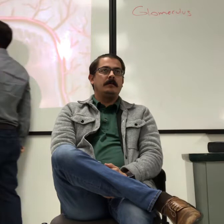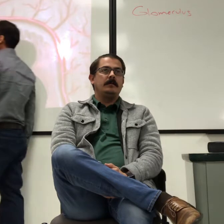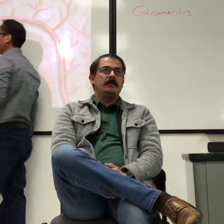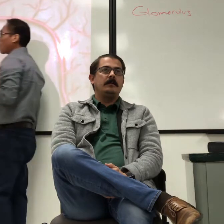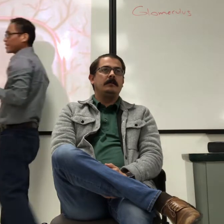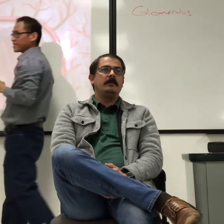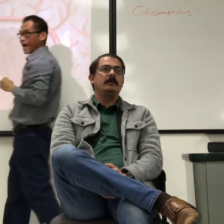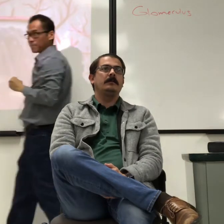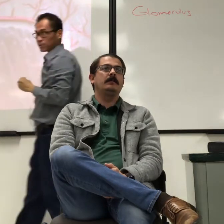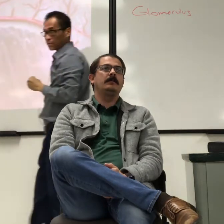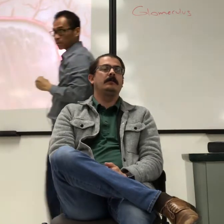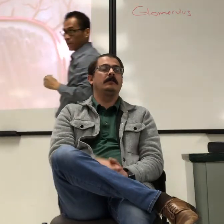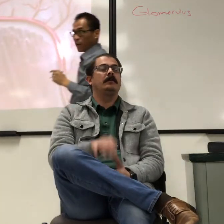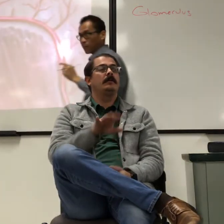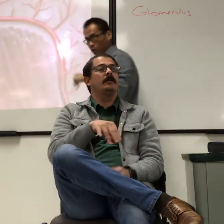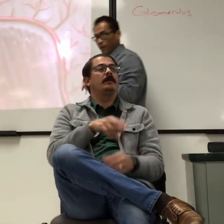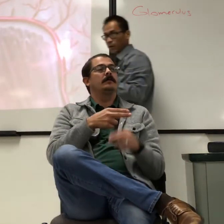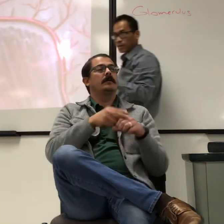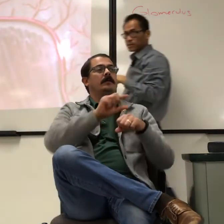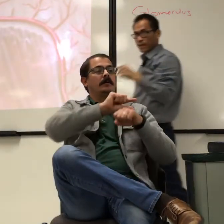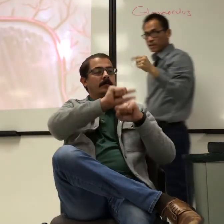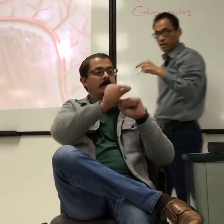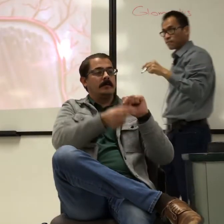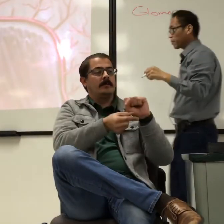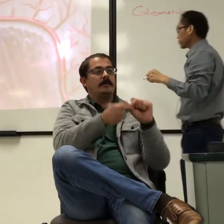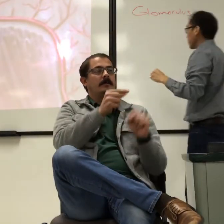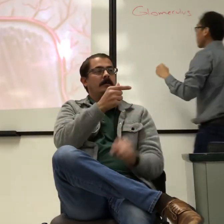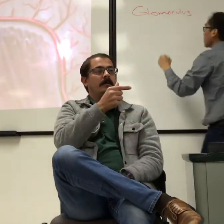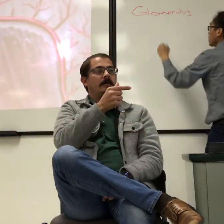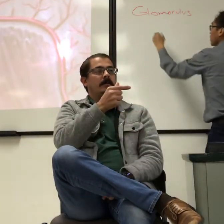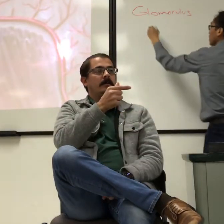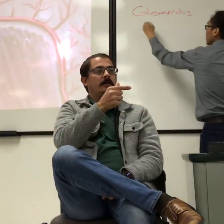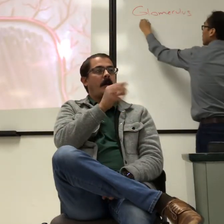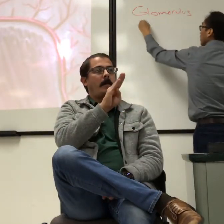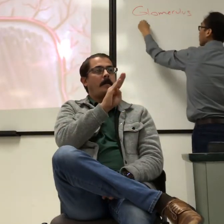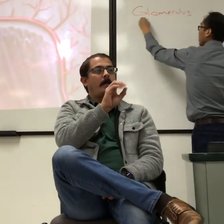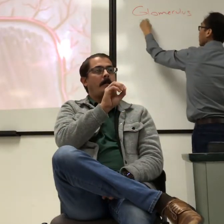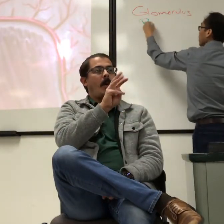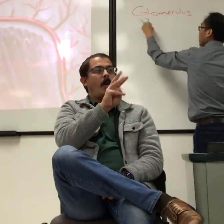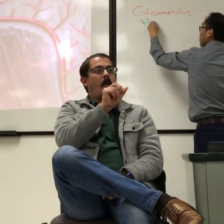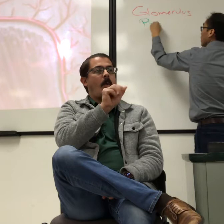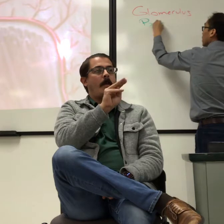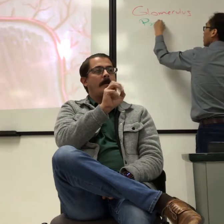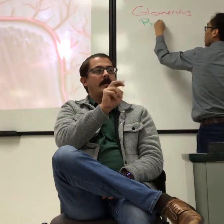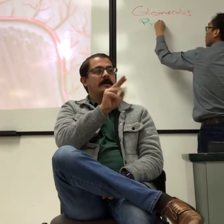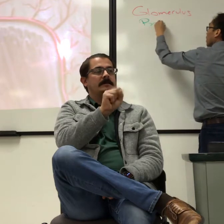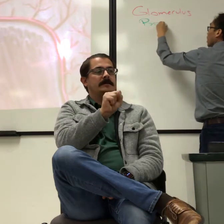We call that the Bowman's capsule around the glomerulus to catch all the filtrate.